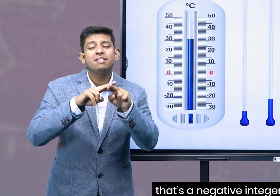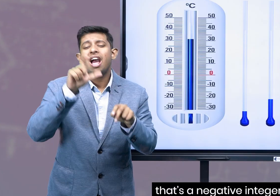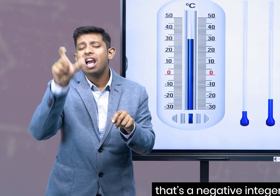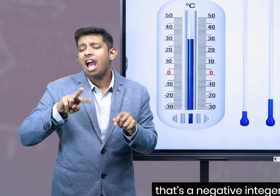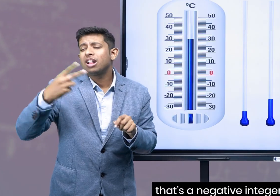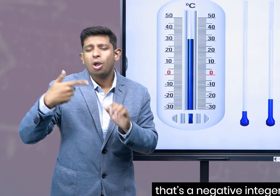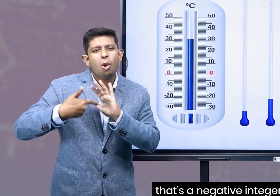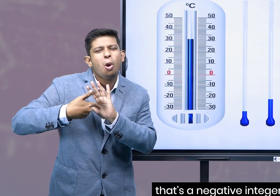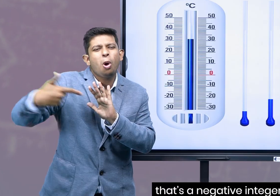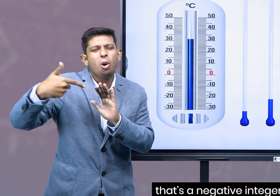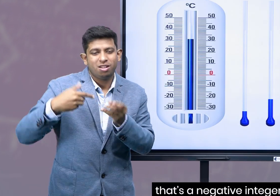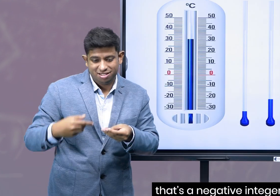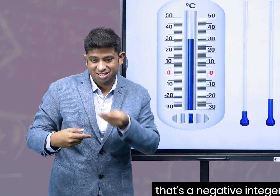negative integer.